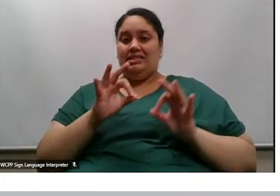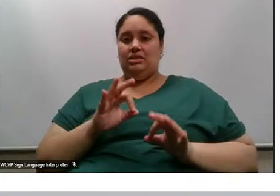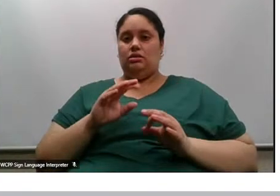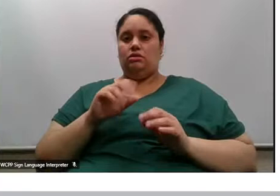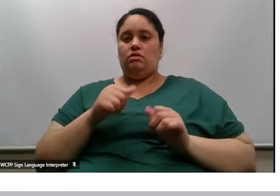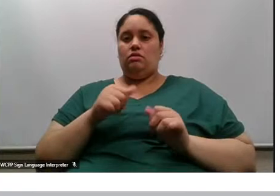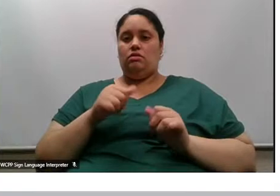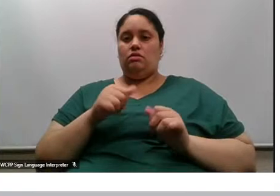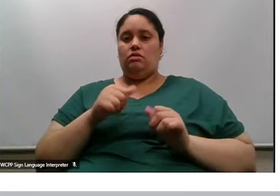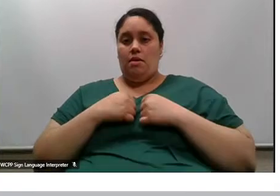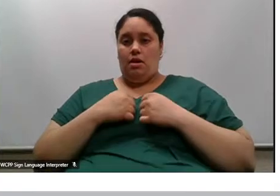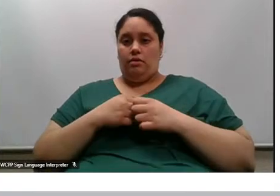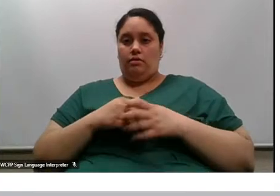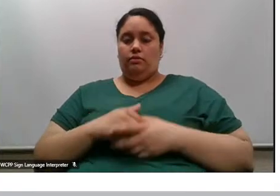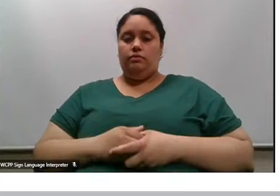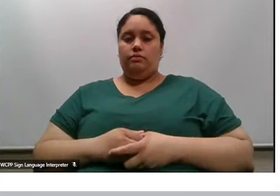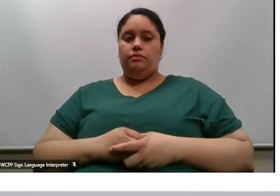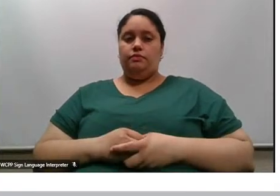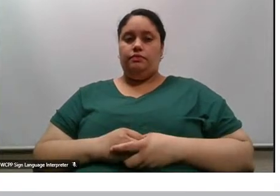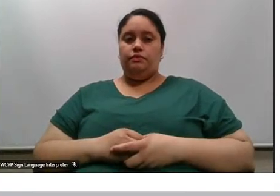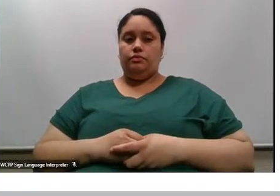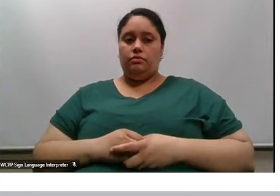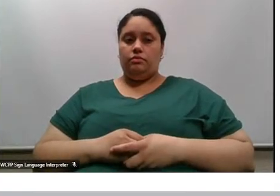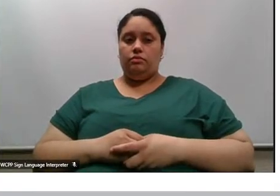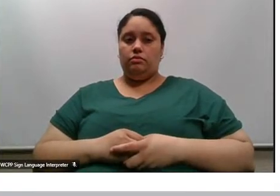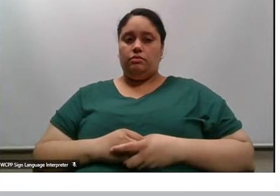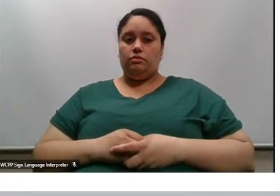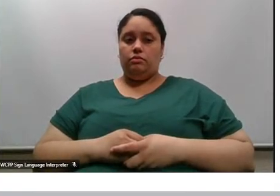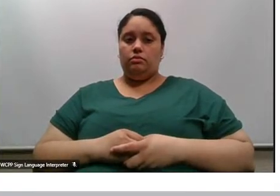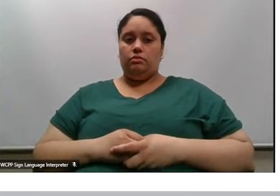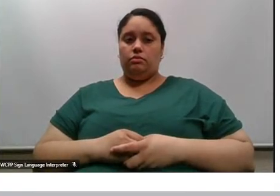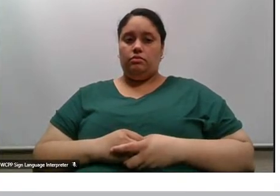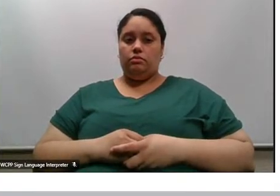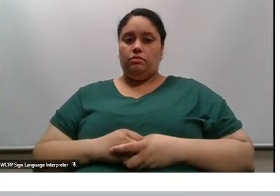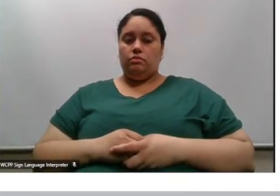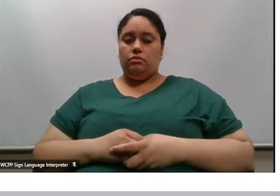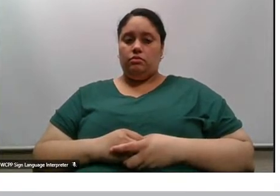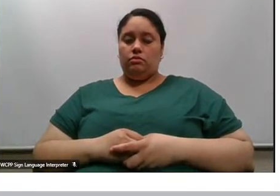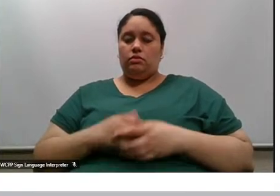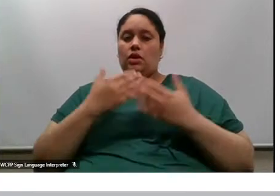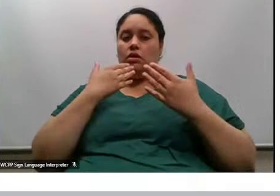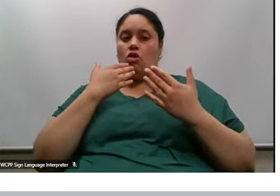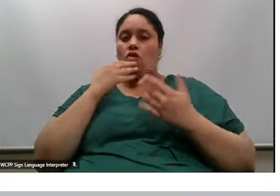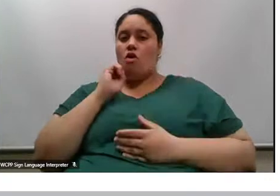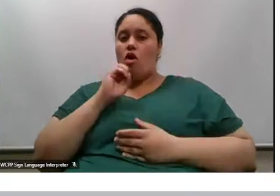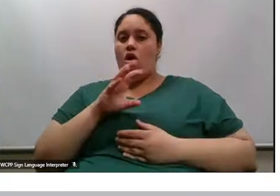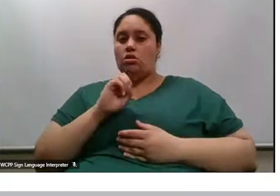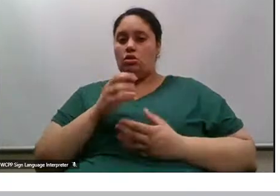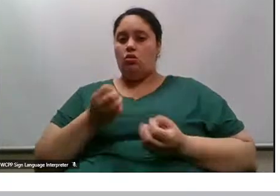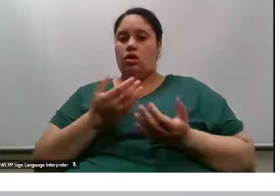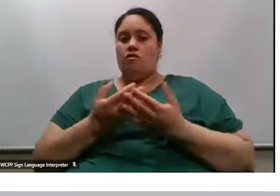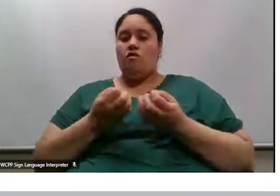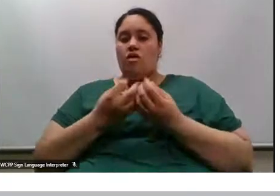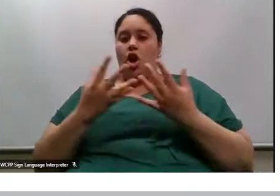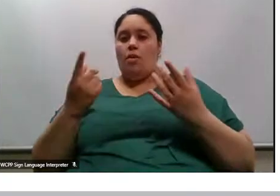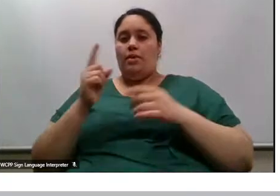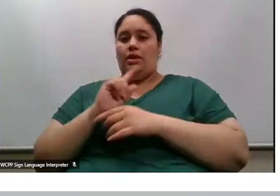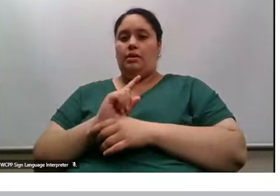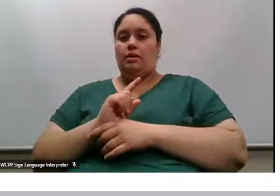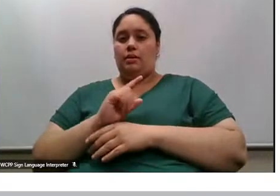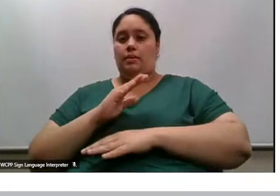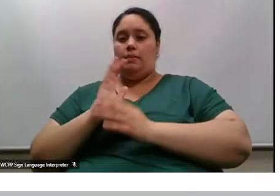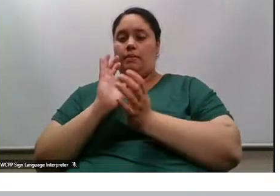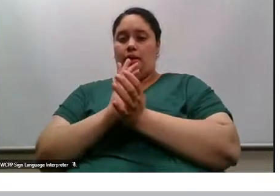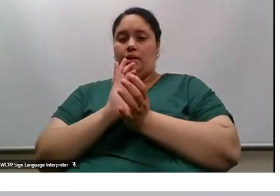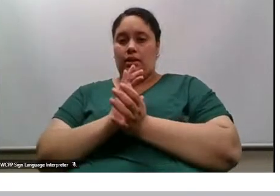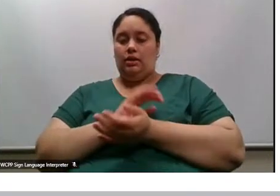up, and thanks for the answers. I think on the number of meetings. My one